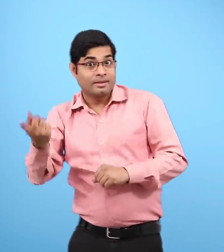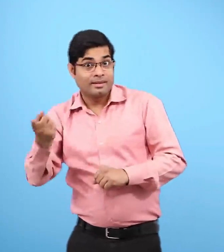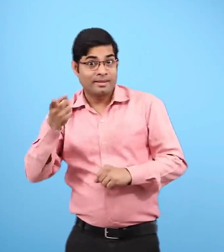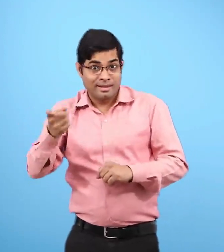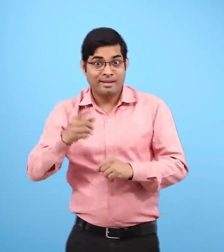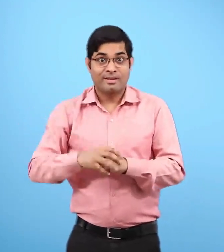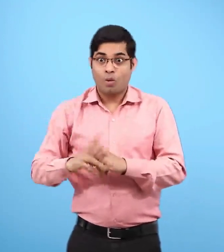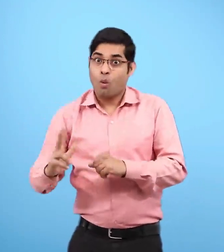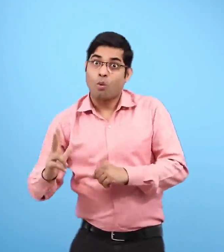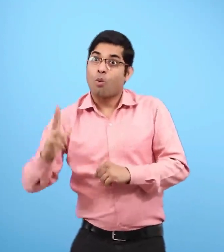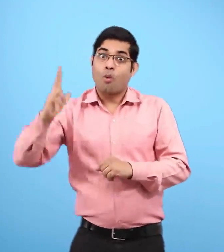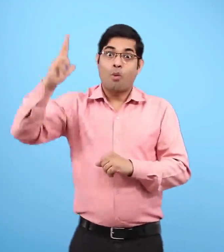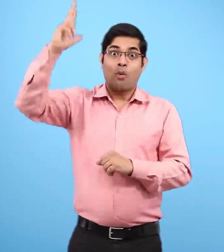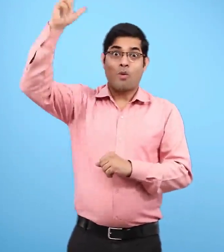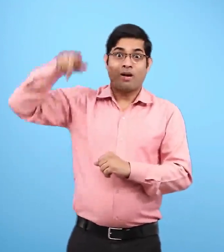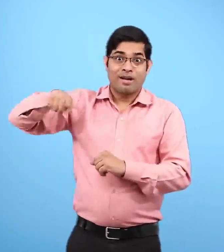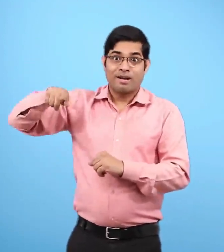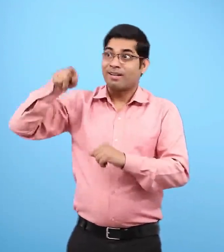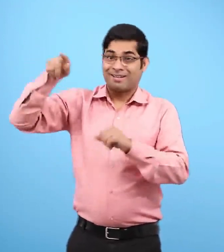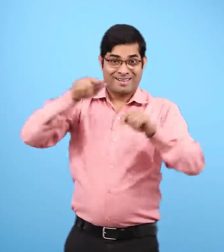Clown 3 is taller than you.